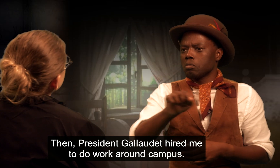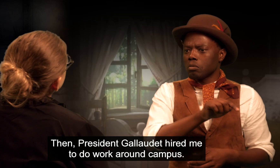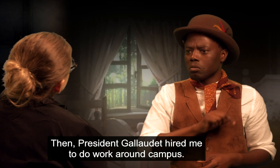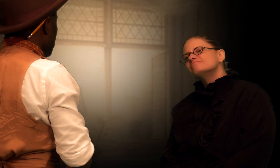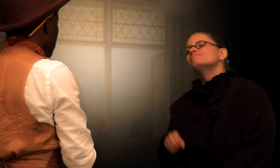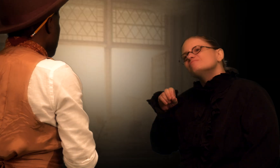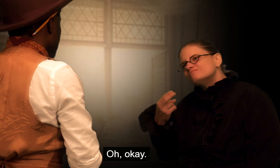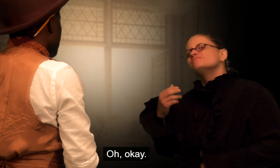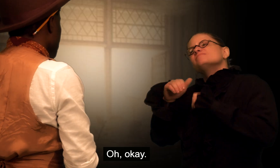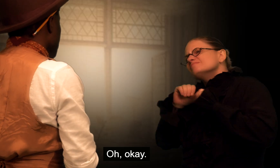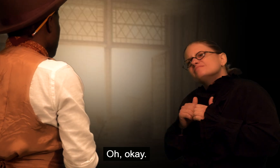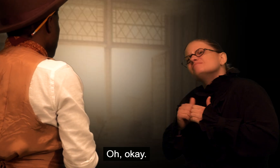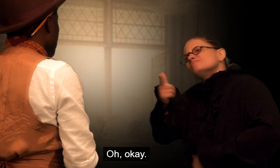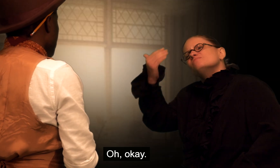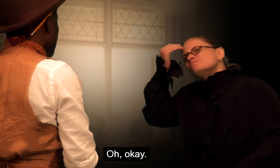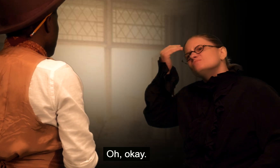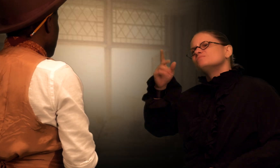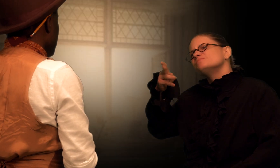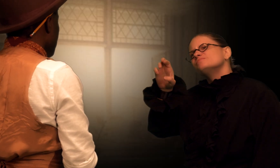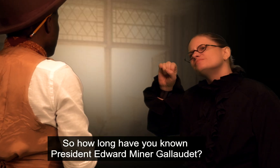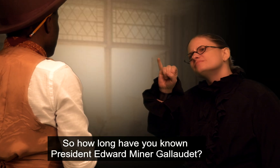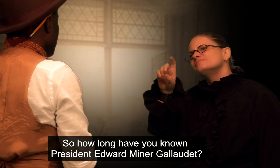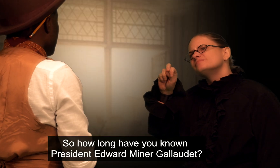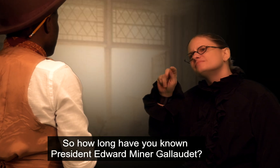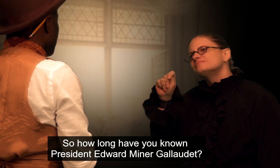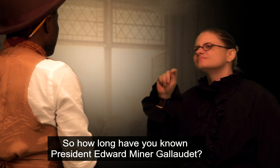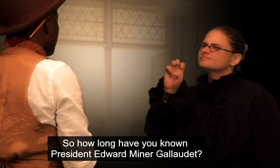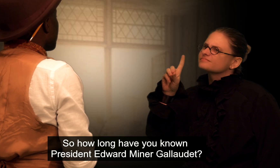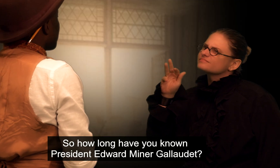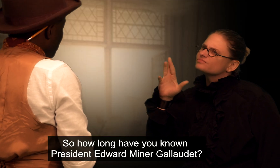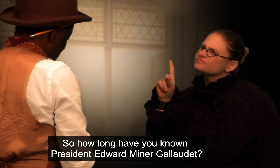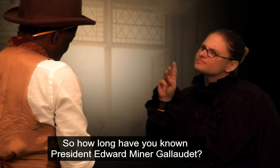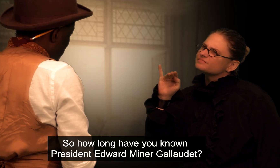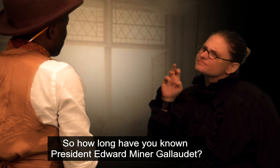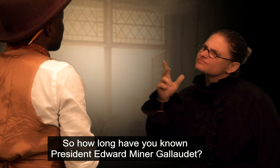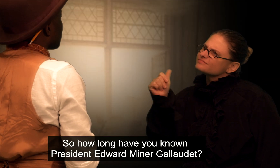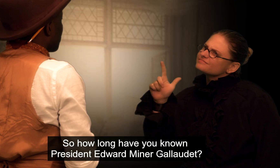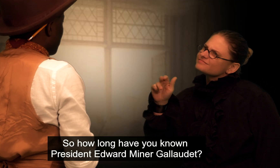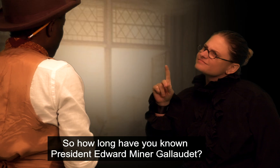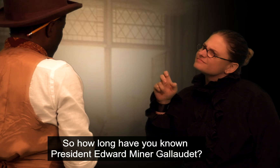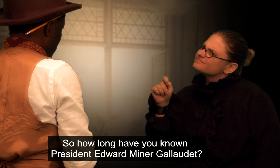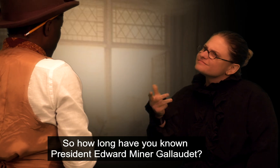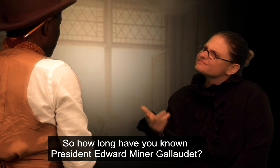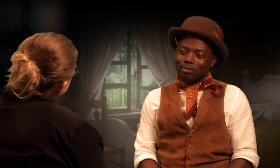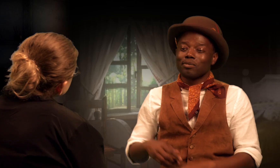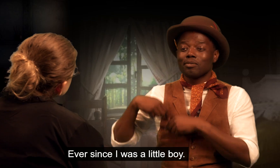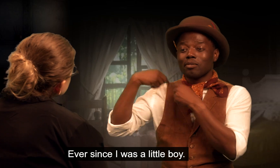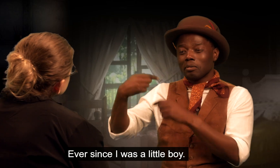campus. Oh, okay. So how long have you known President Edward Minor Gallaudet? Ever